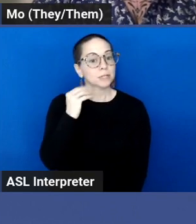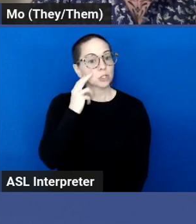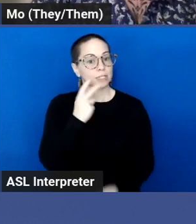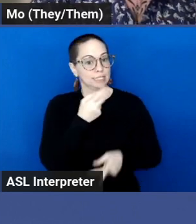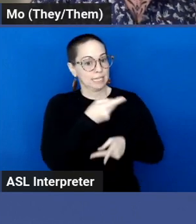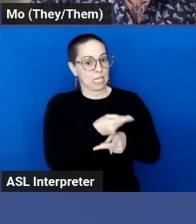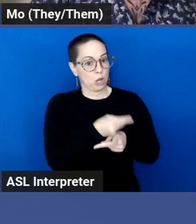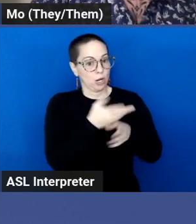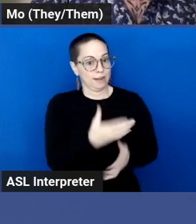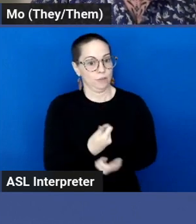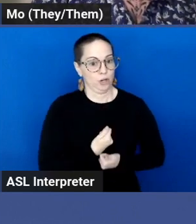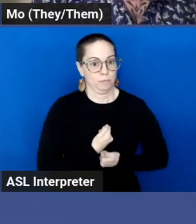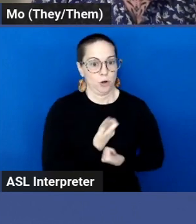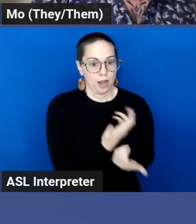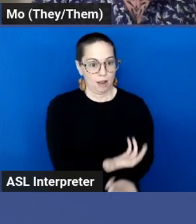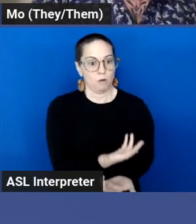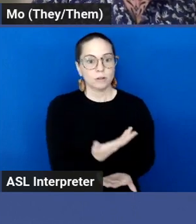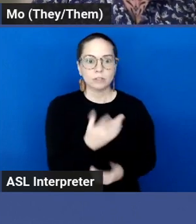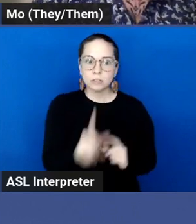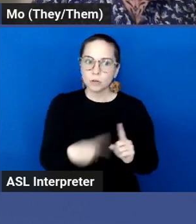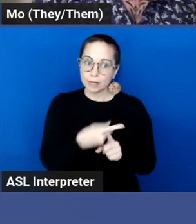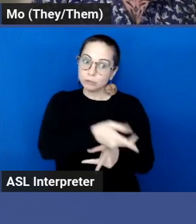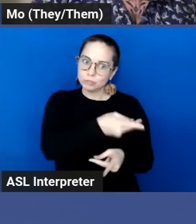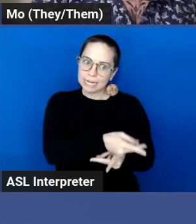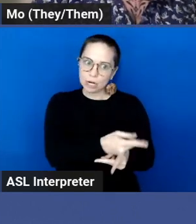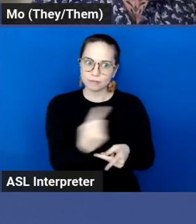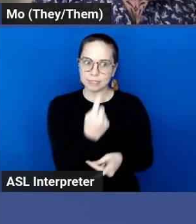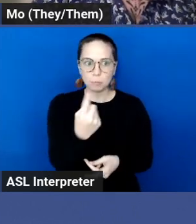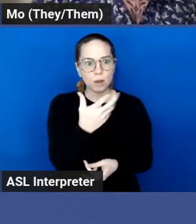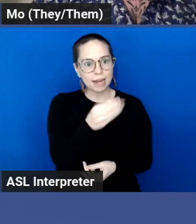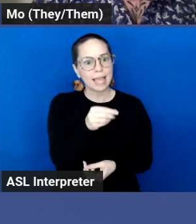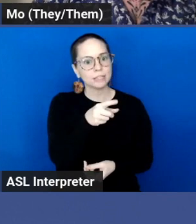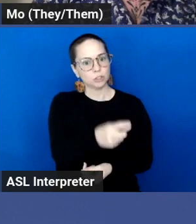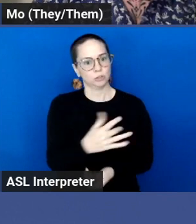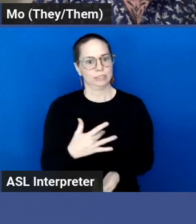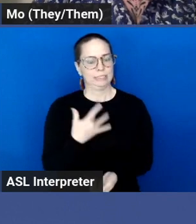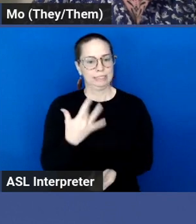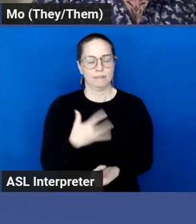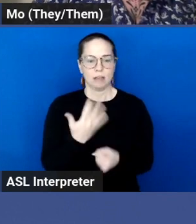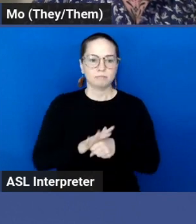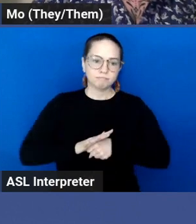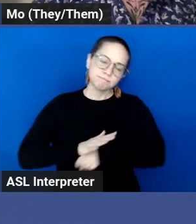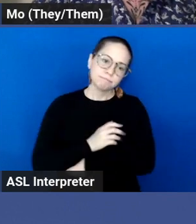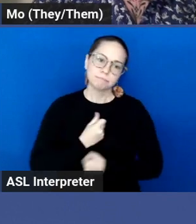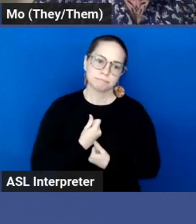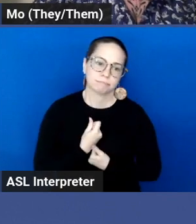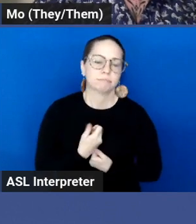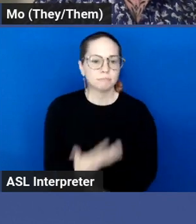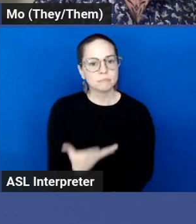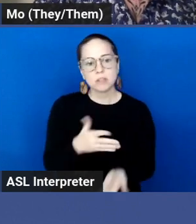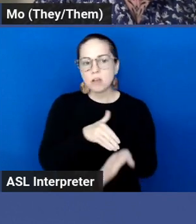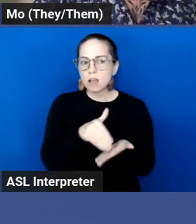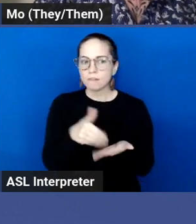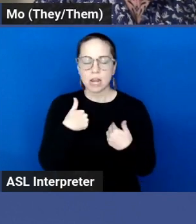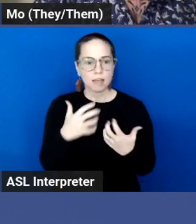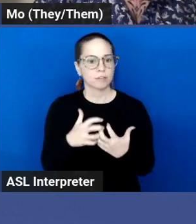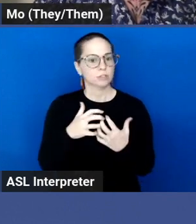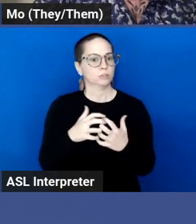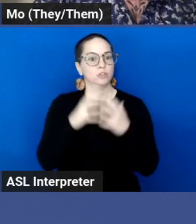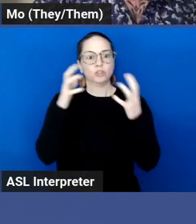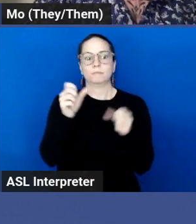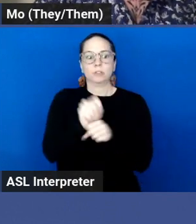burnout, it's when you're taking care of someone and you reach a state of complete exhaustion. You often have too much work or too